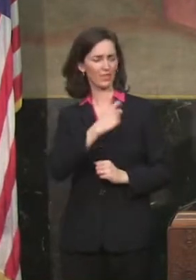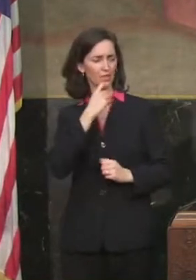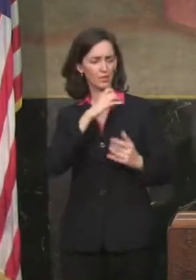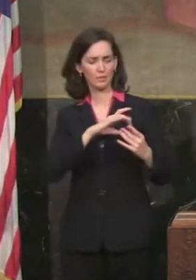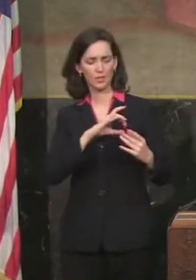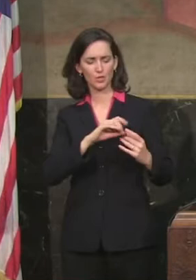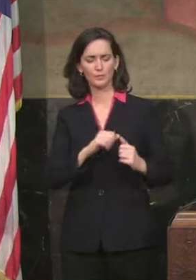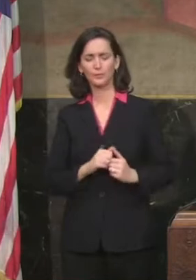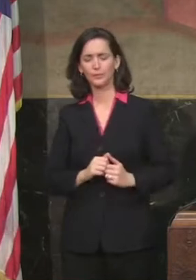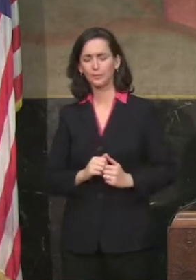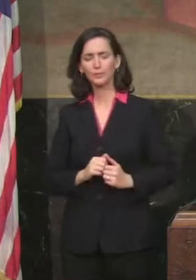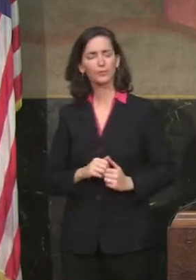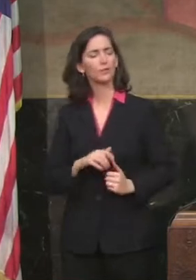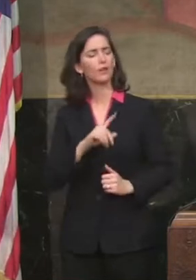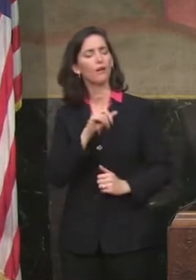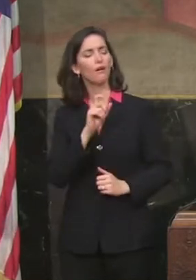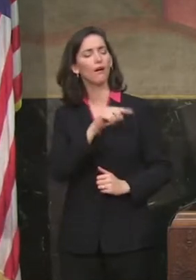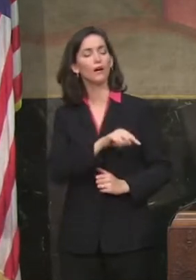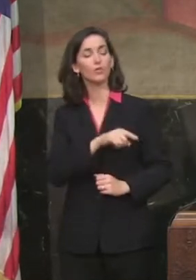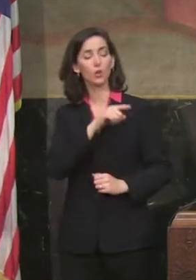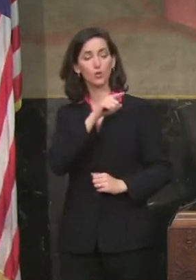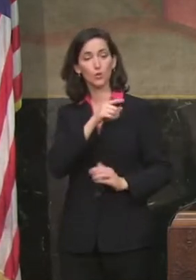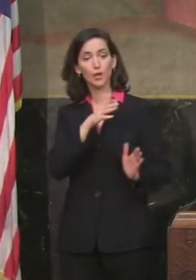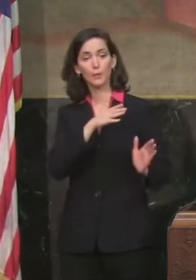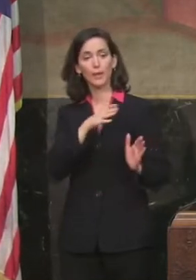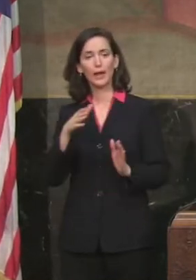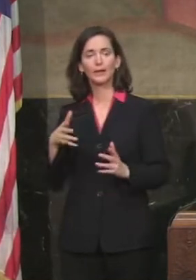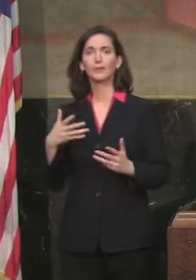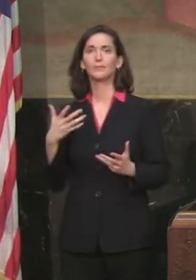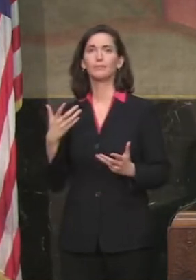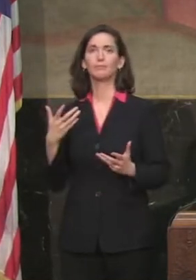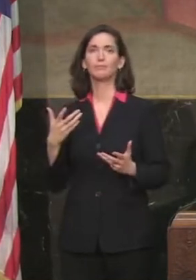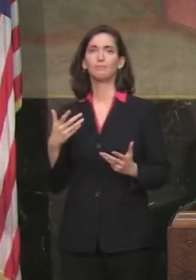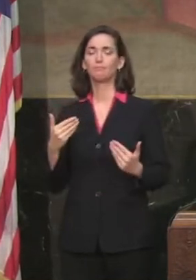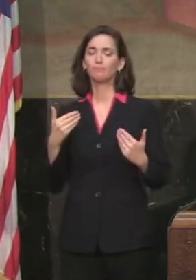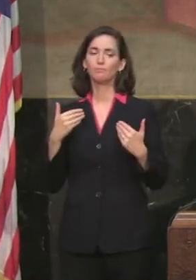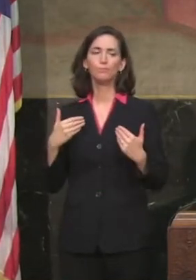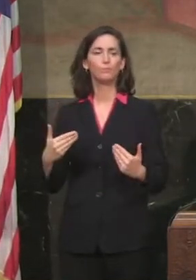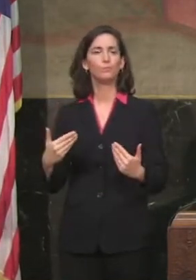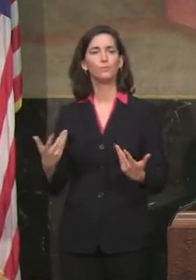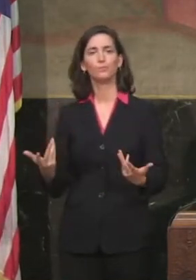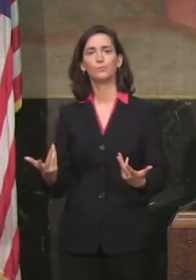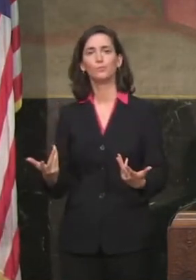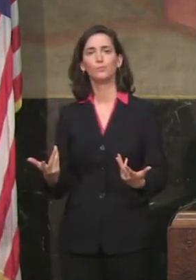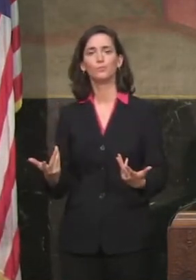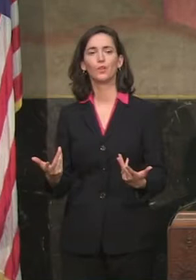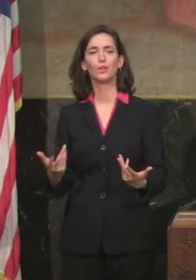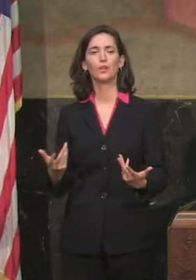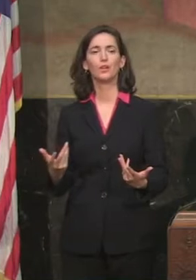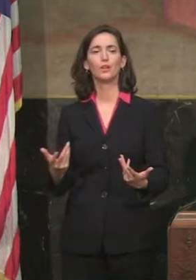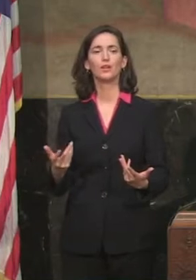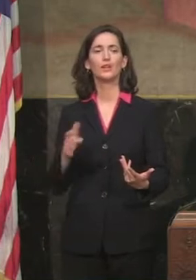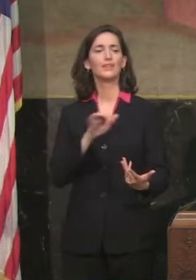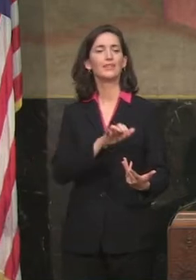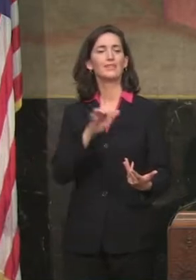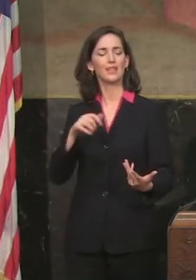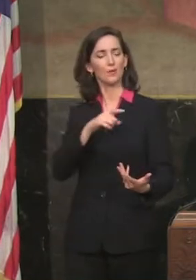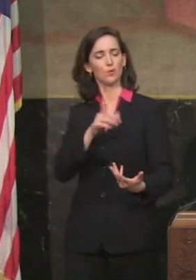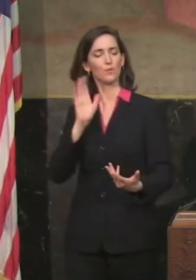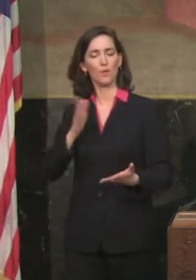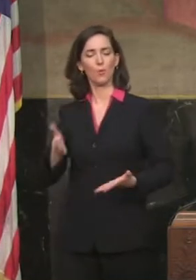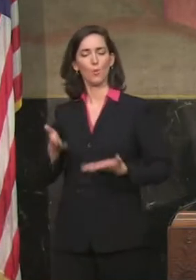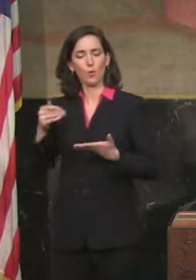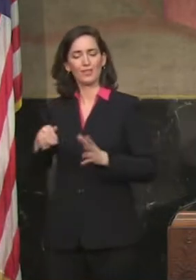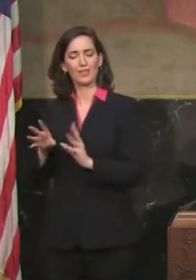you planning to push forward with something similar to what we saw you propose in